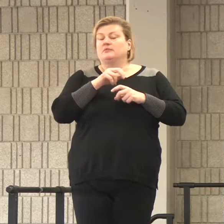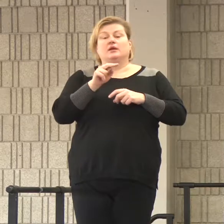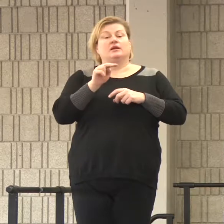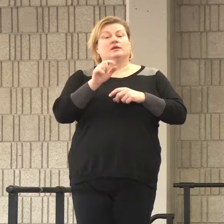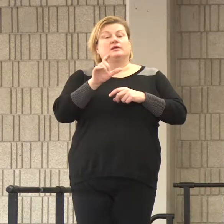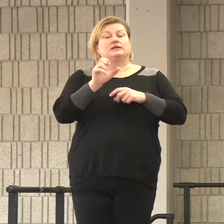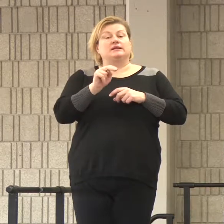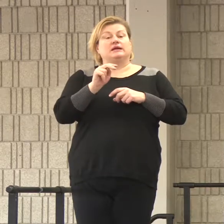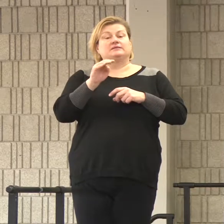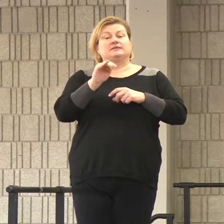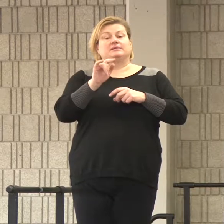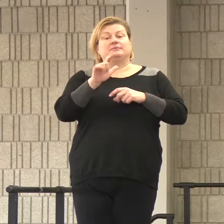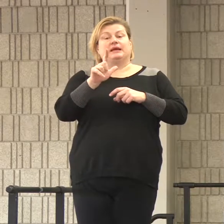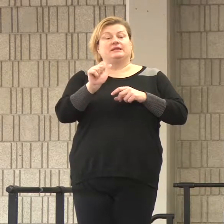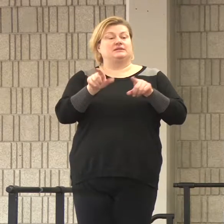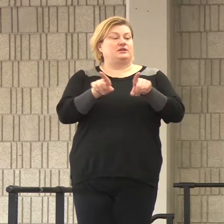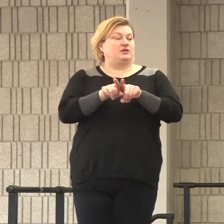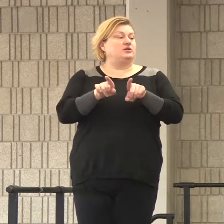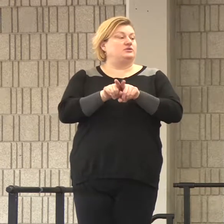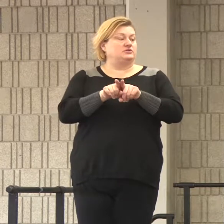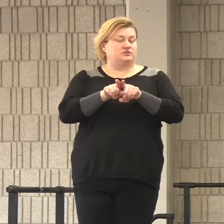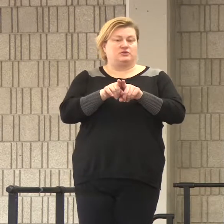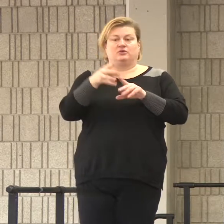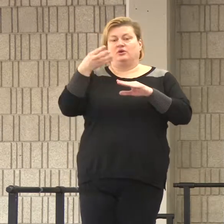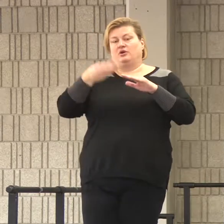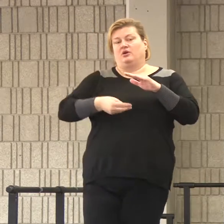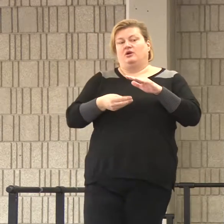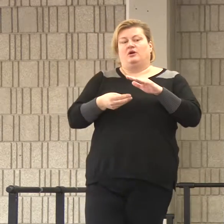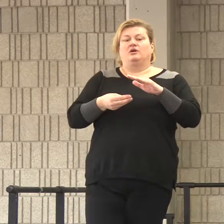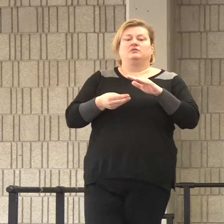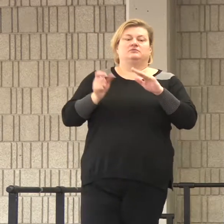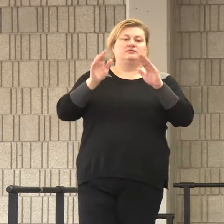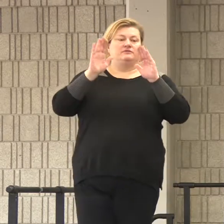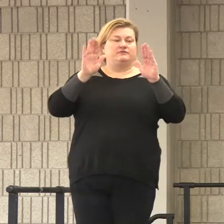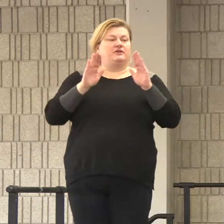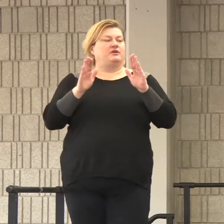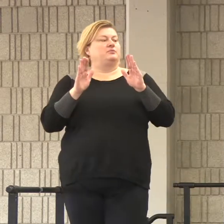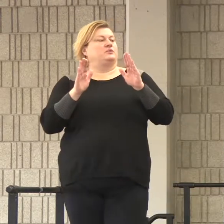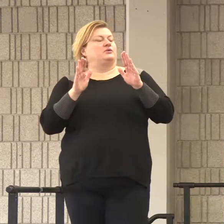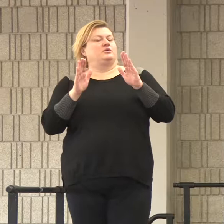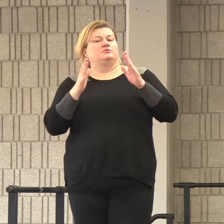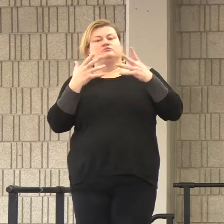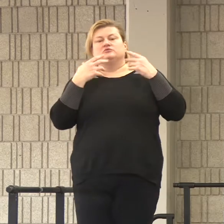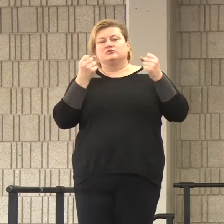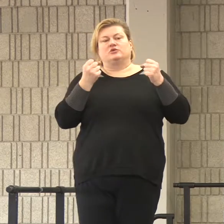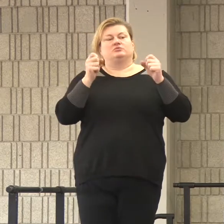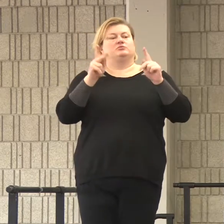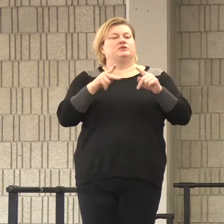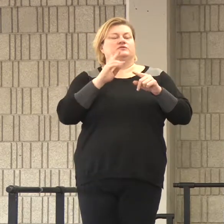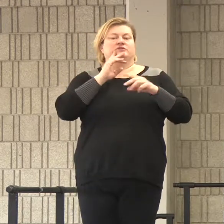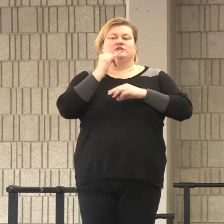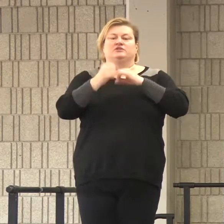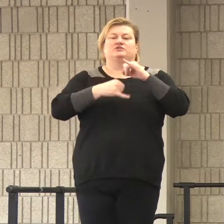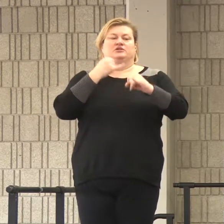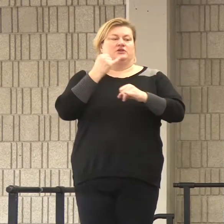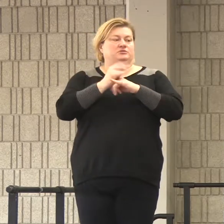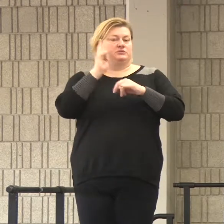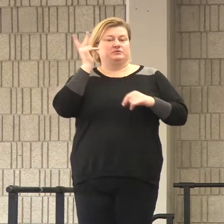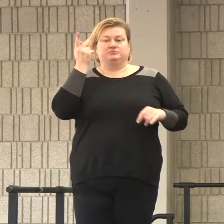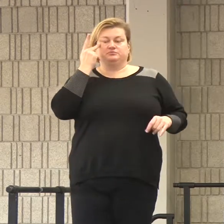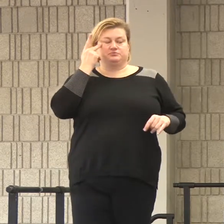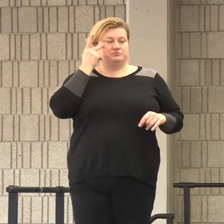Mandela, also gone now, a fabulous heroic figure in international affairs.